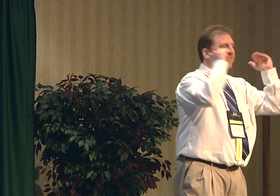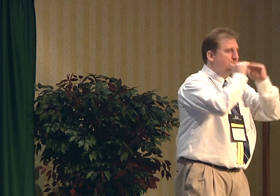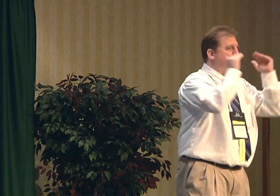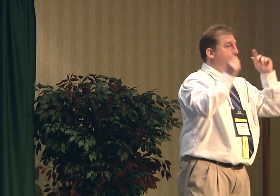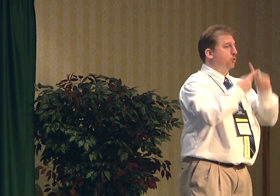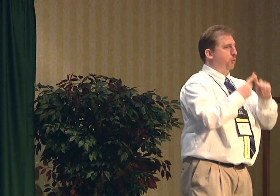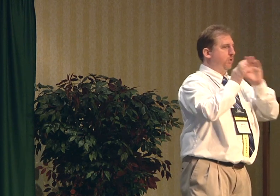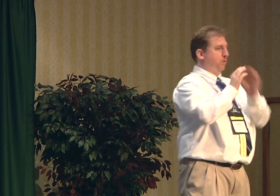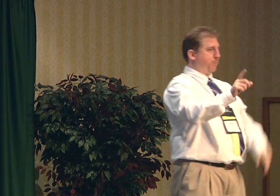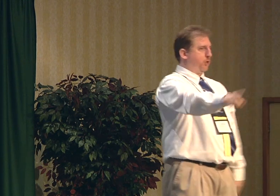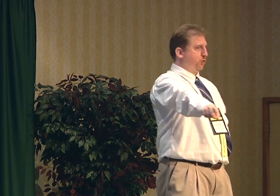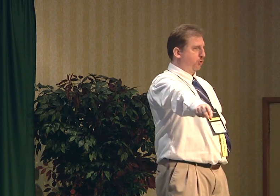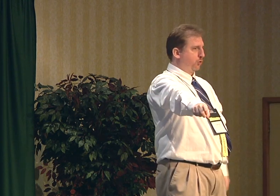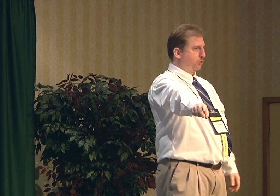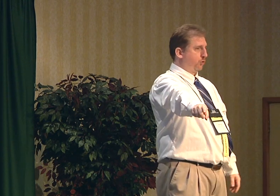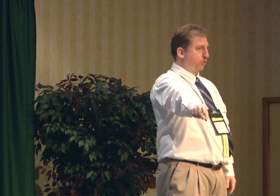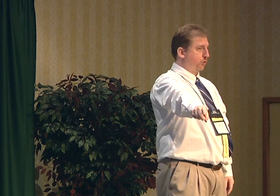reasonable? It's not fair to the interpreter.